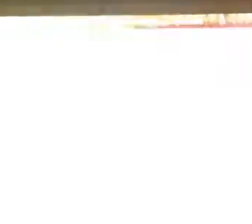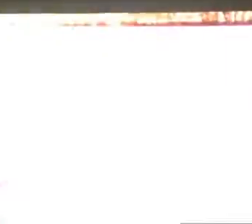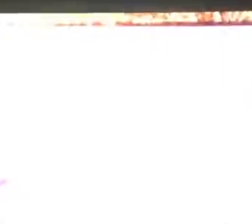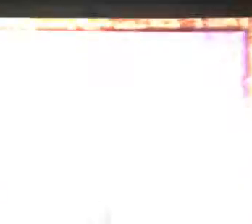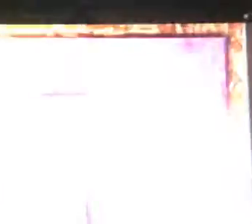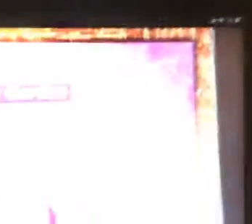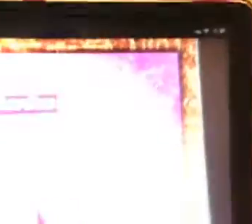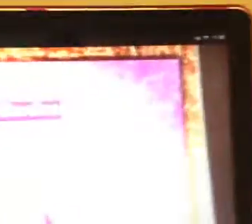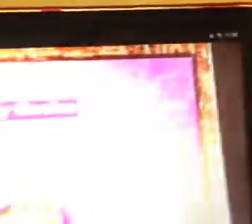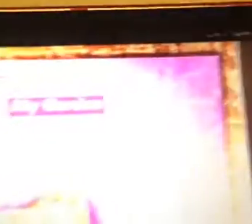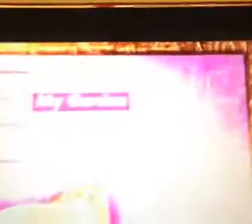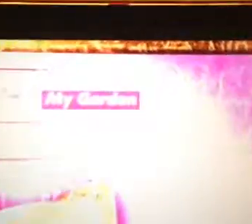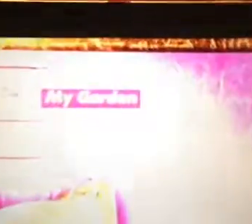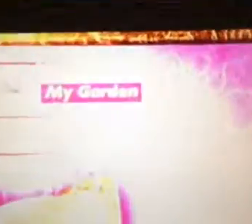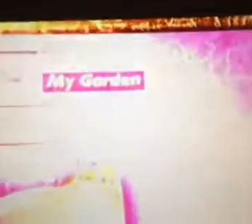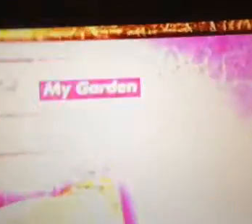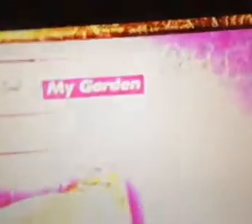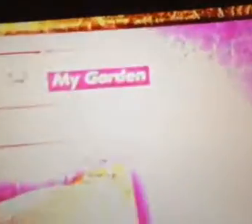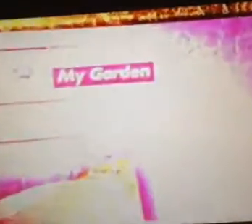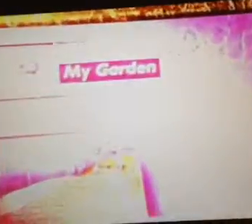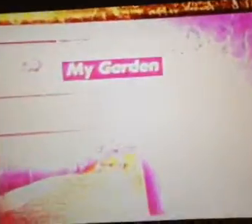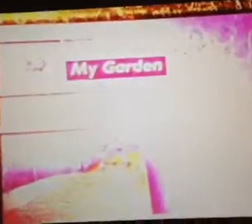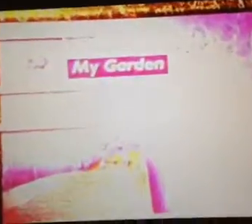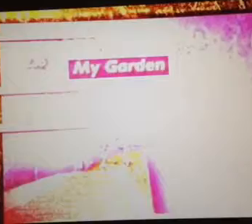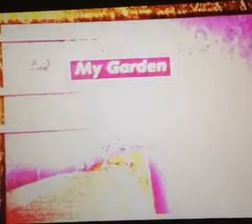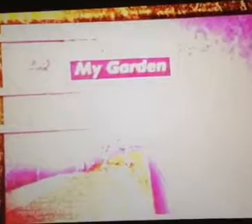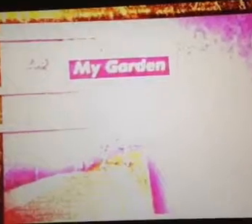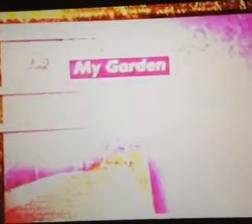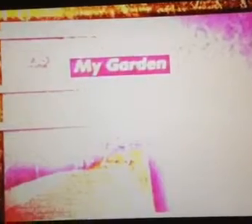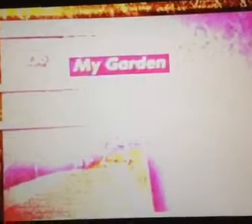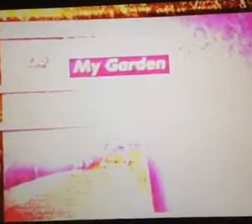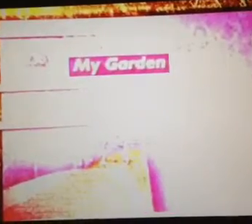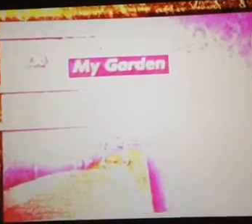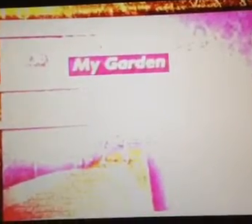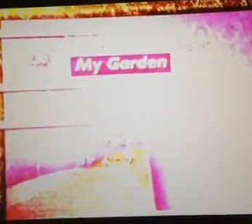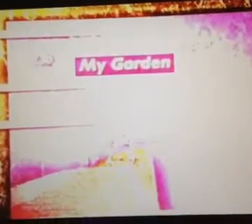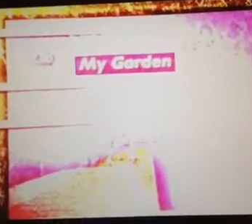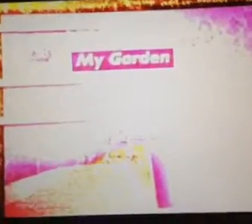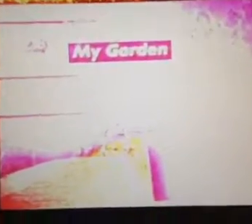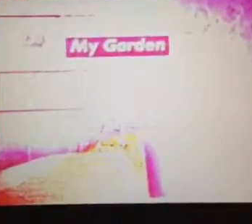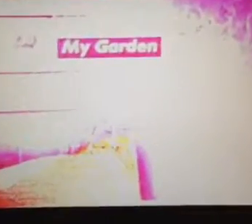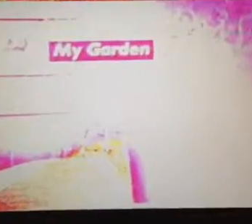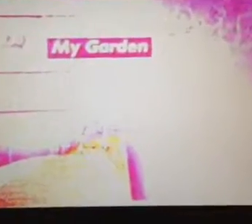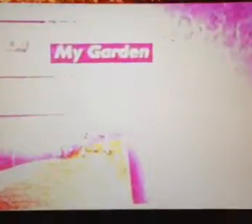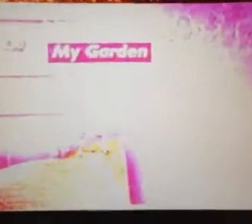So hopefully next year, I'll have a successful garden.